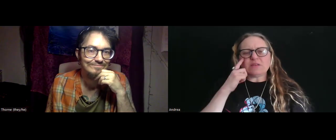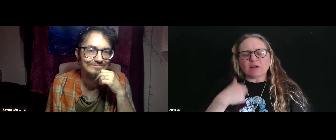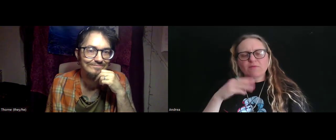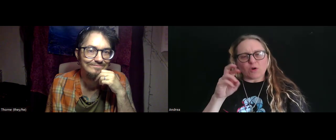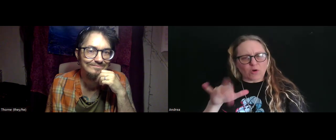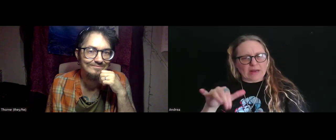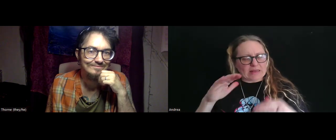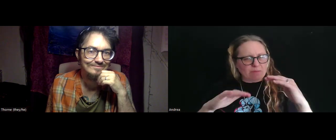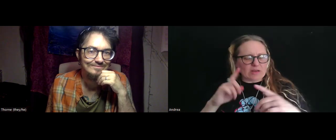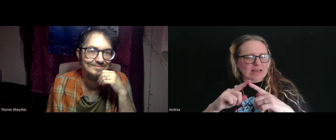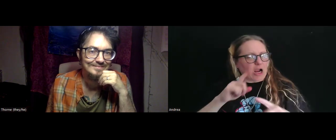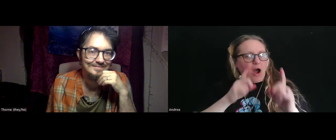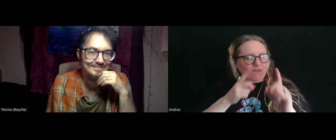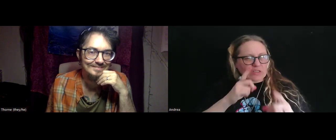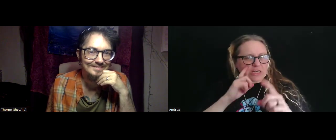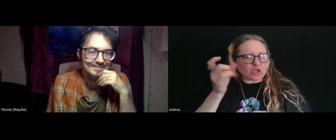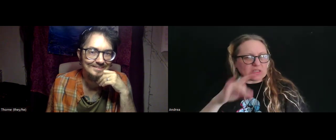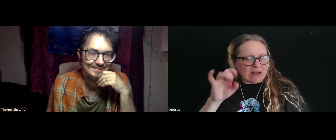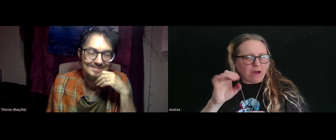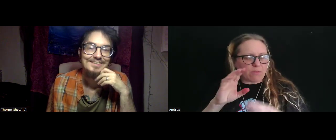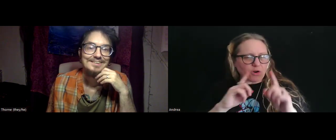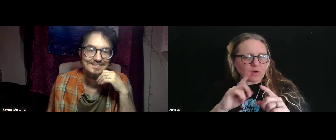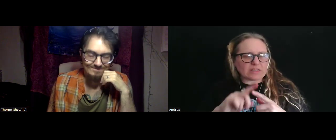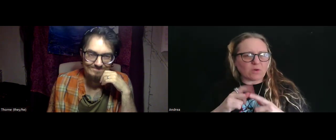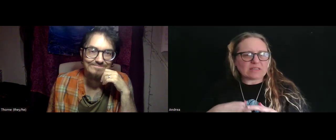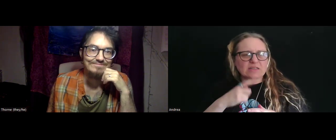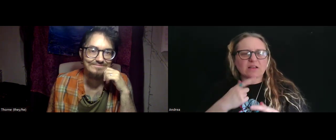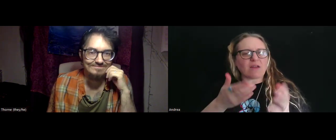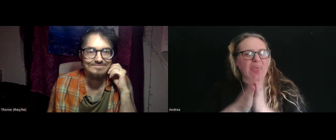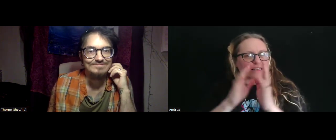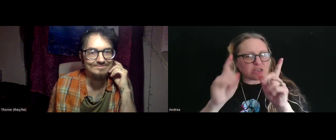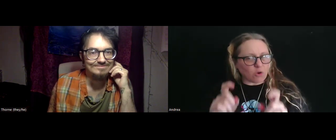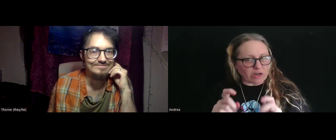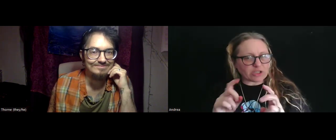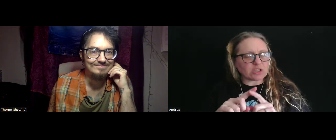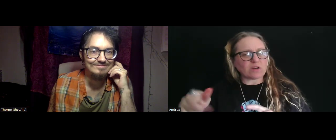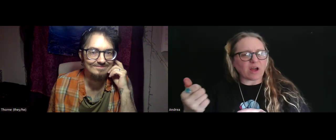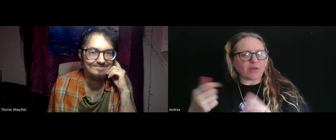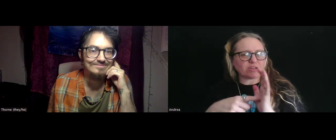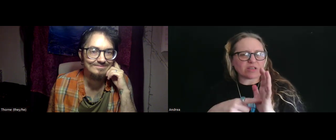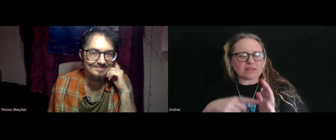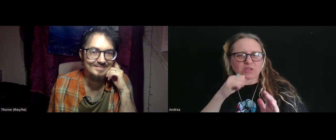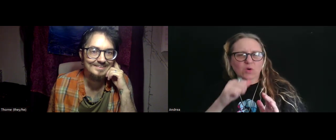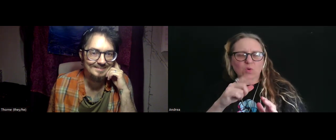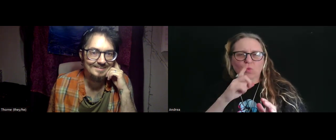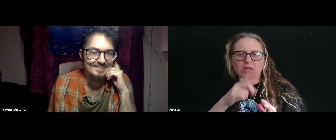think of Mercury and Libra as like a conversational style Mercury. So it does a lot of asking questions, whereas other signs don't